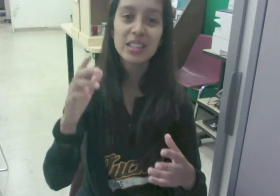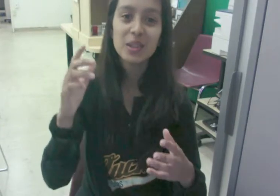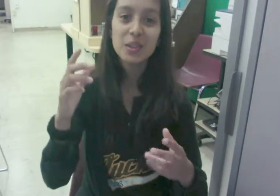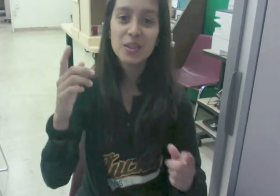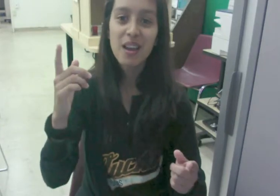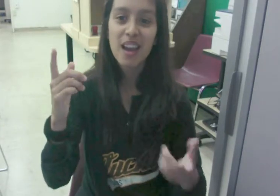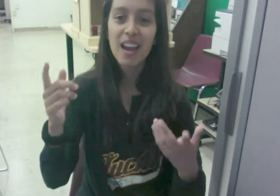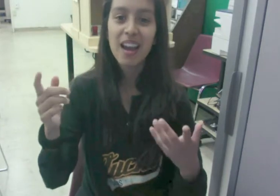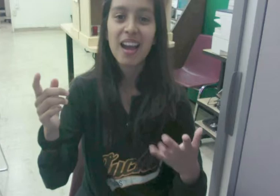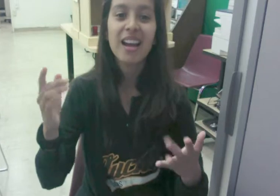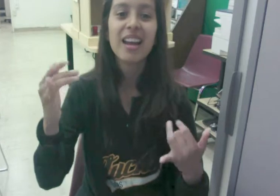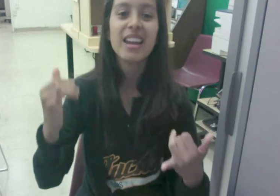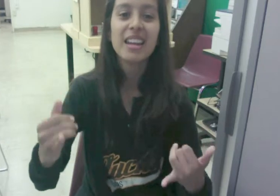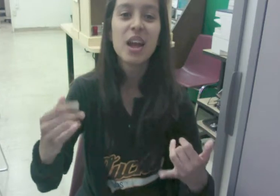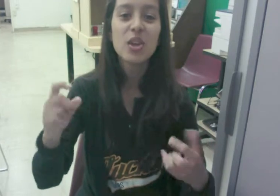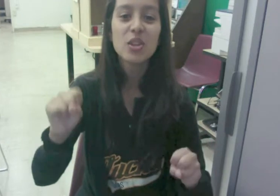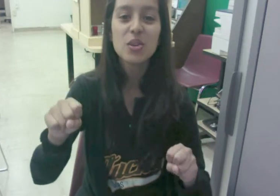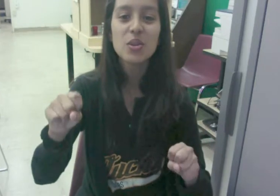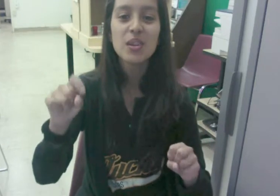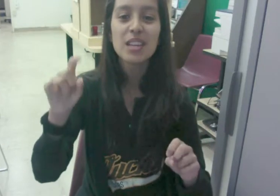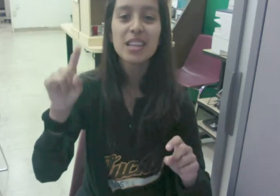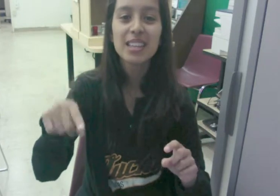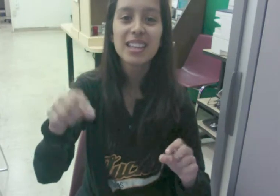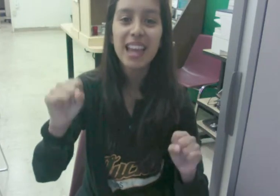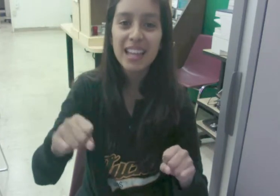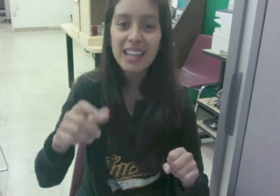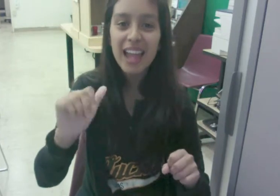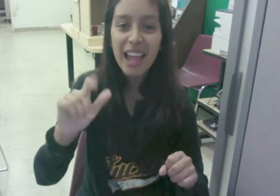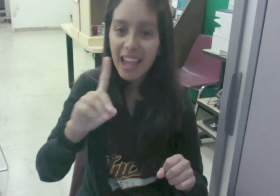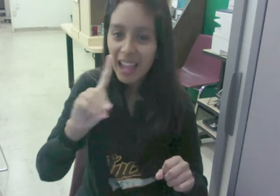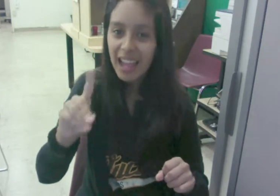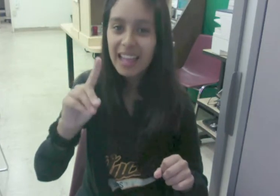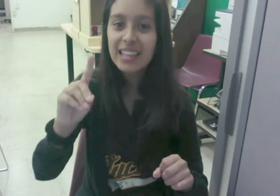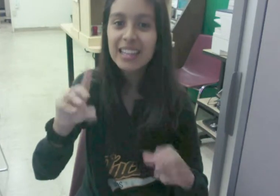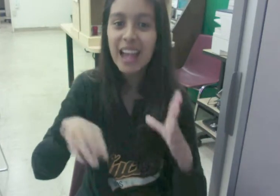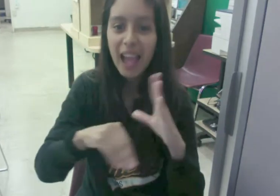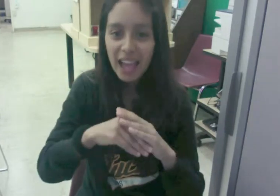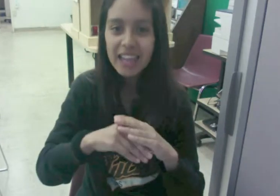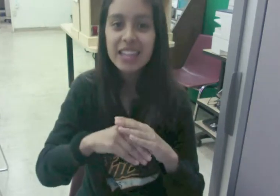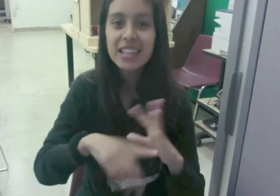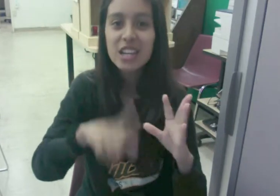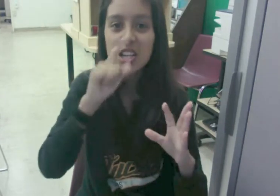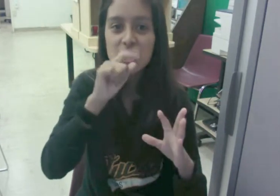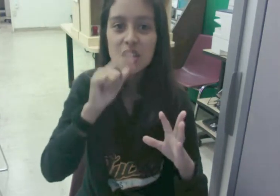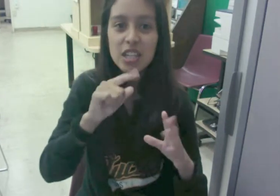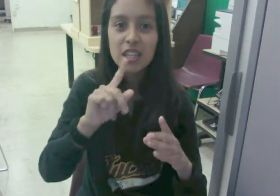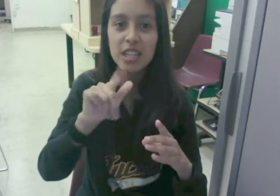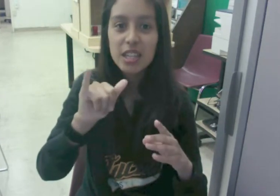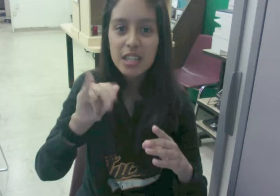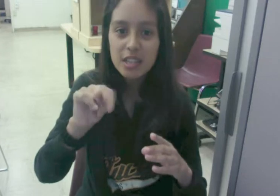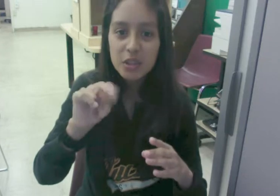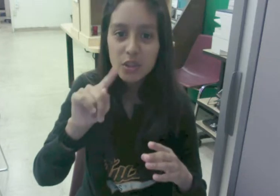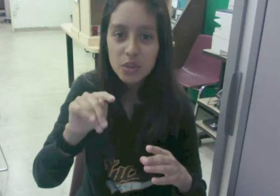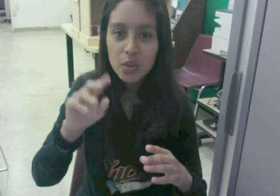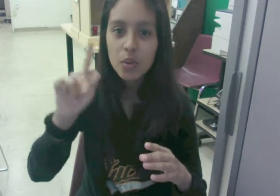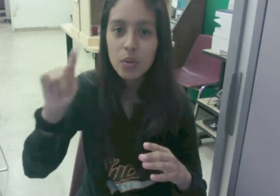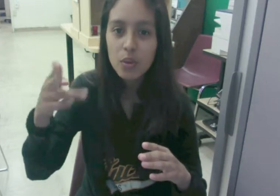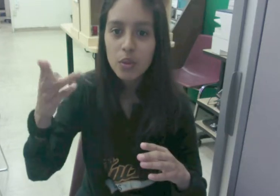Now you can add the chicken back into the pan. I also forgot to mention earlier that you need to buy a packet of chicken fajita spice